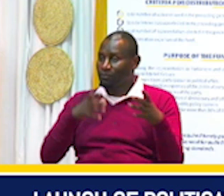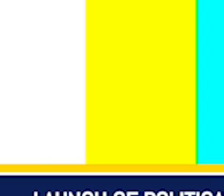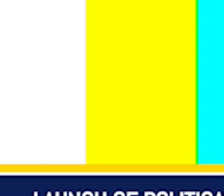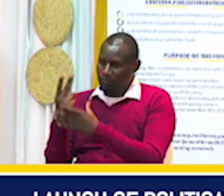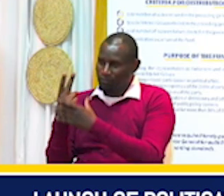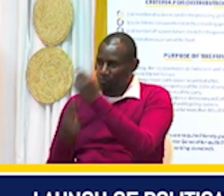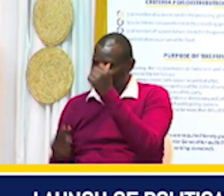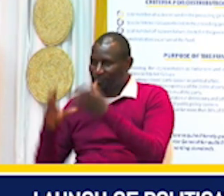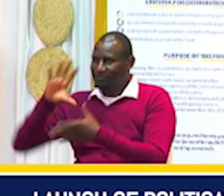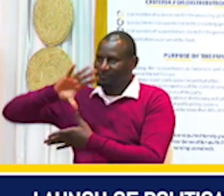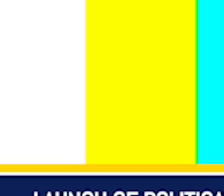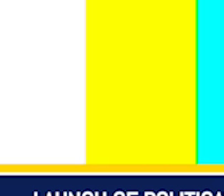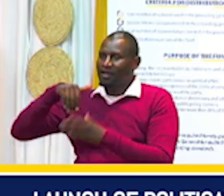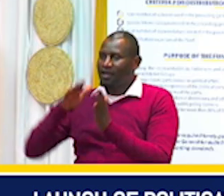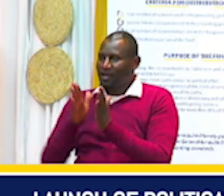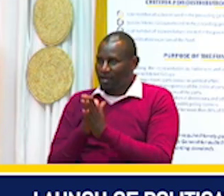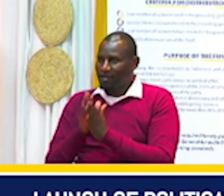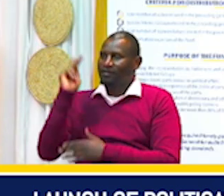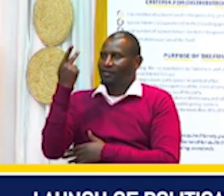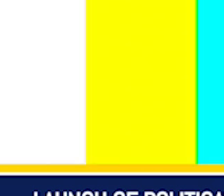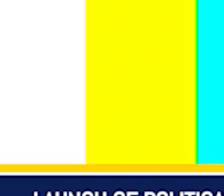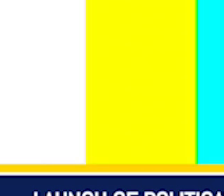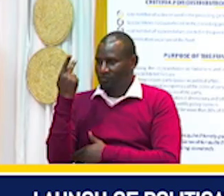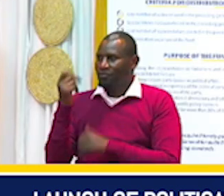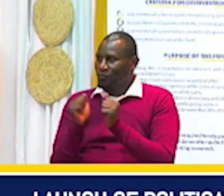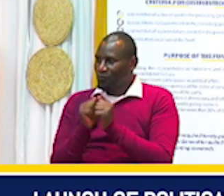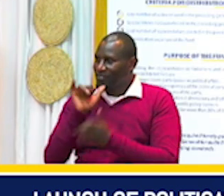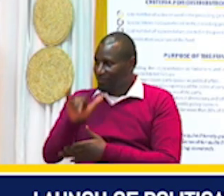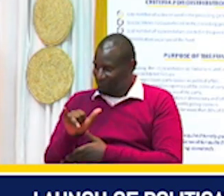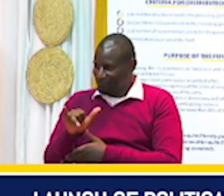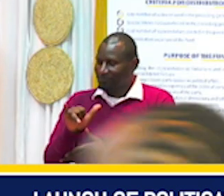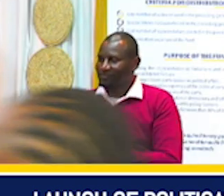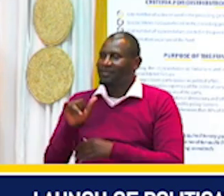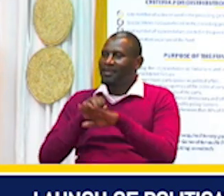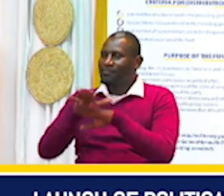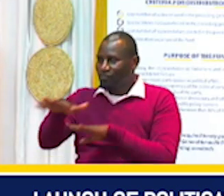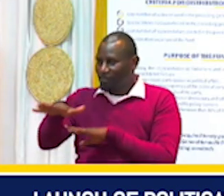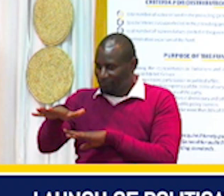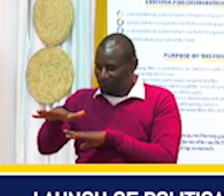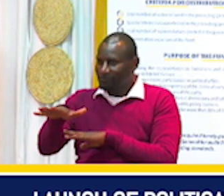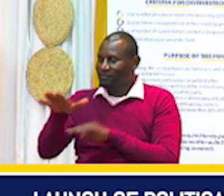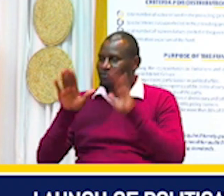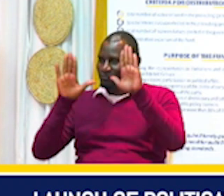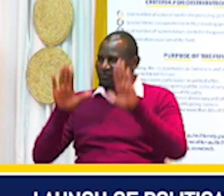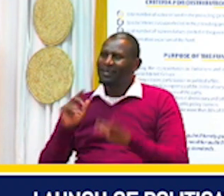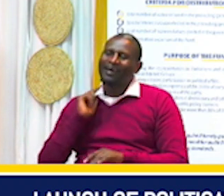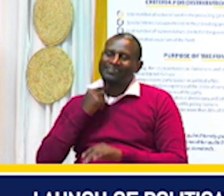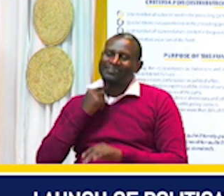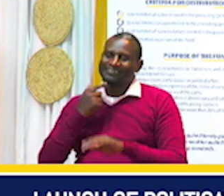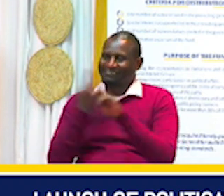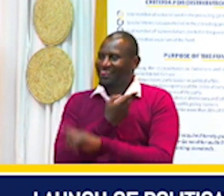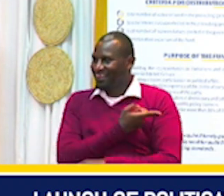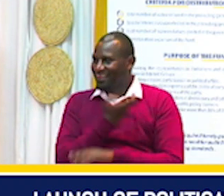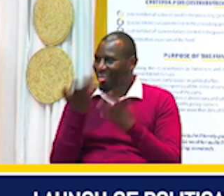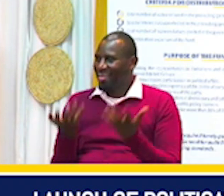both in Germany and in Kenya. But with that influence, with that significance of political parties, of course, comes a lot